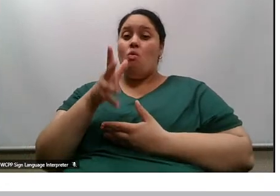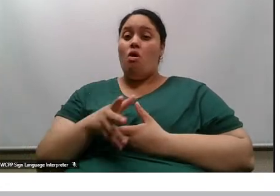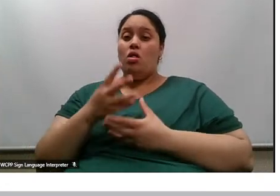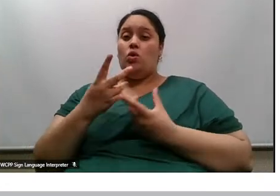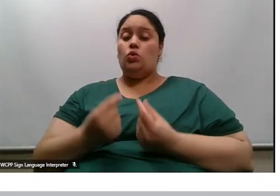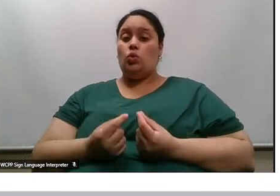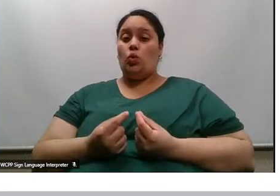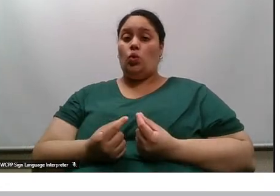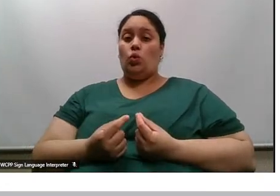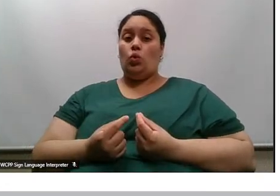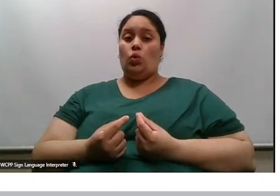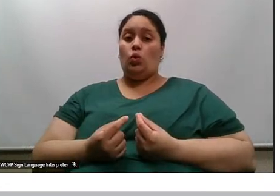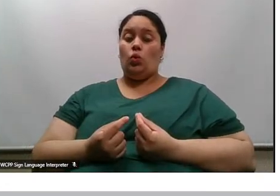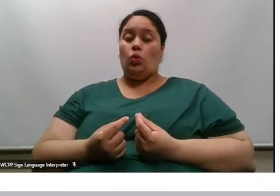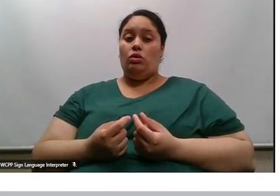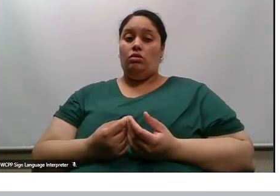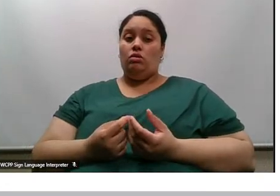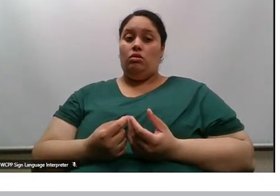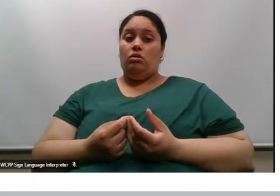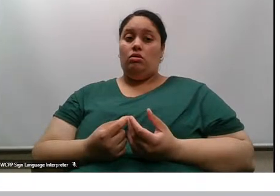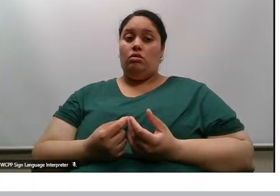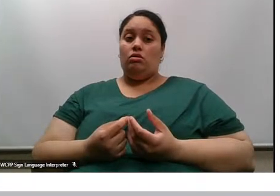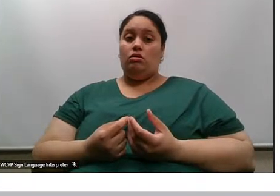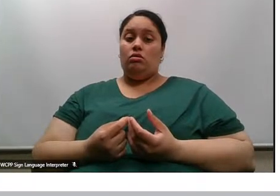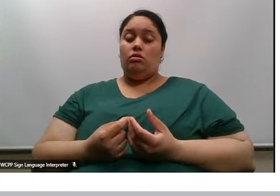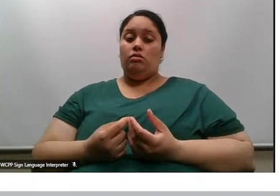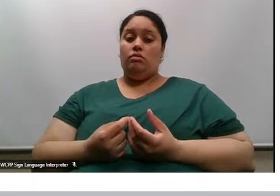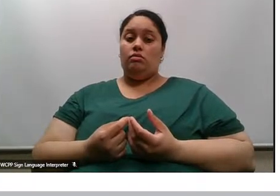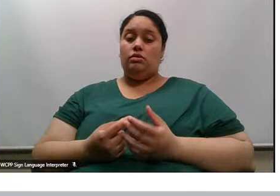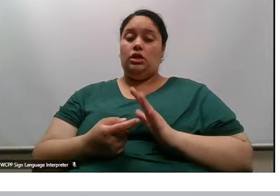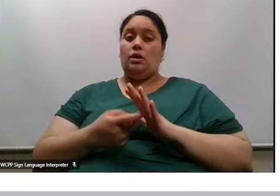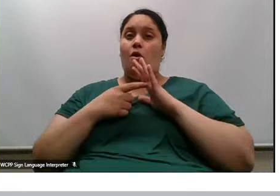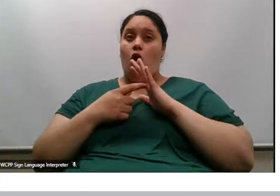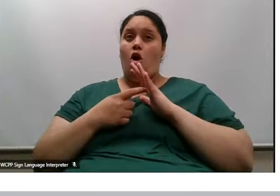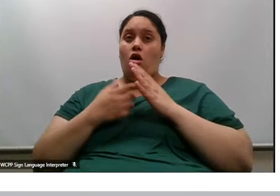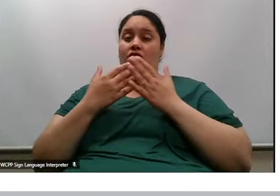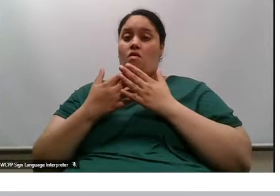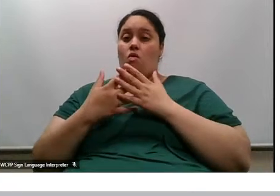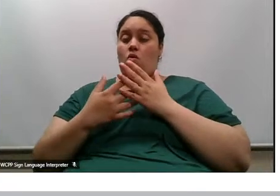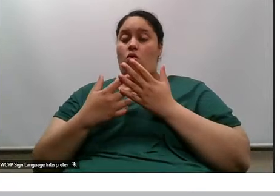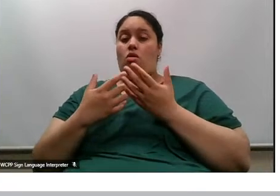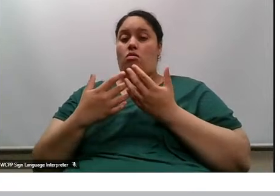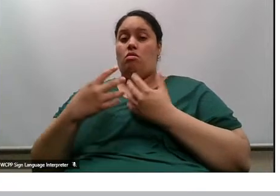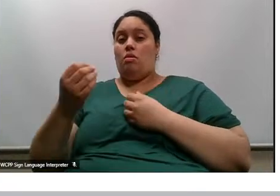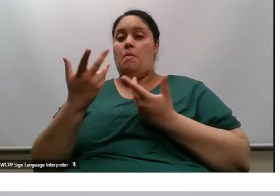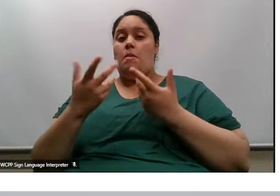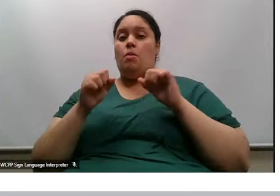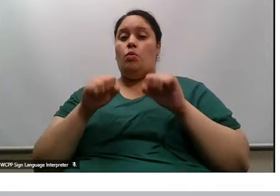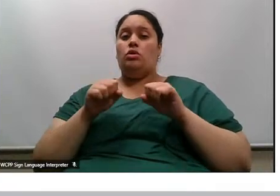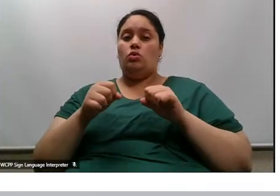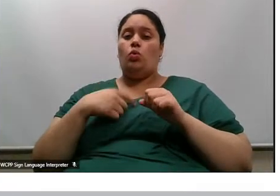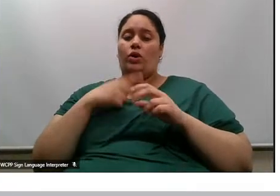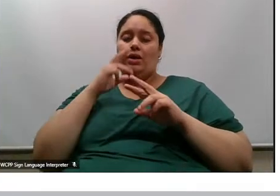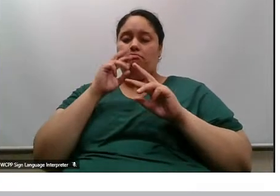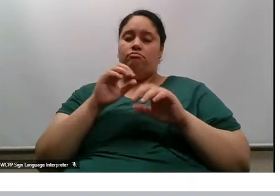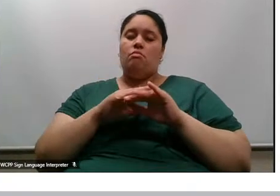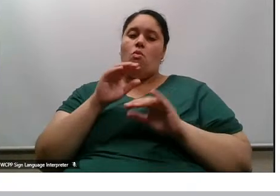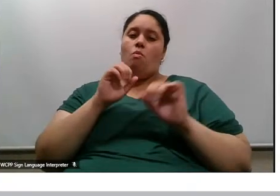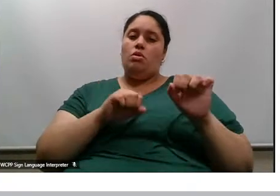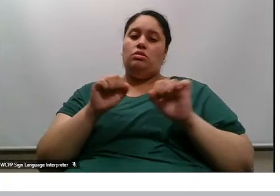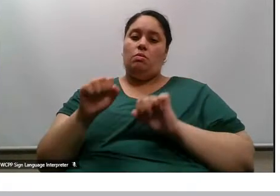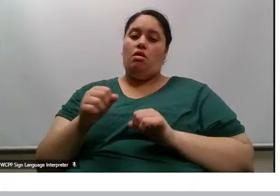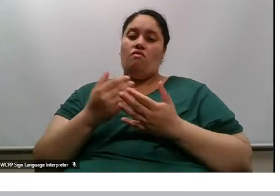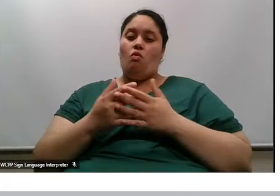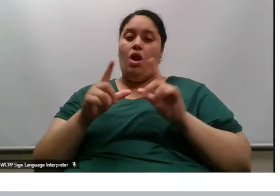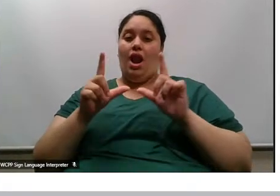outlet because of the supply, the demand for that, then it could potentially, we have to explore the possibility that